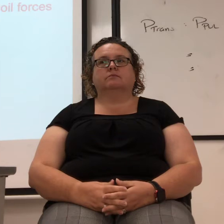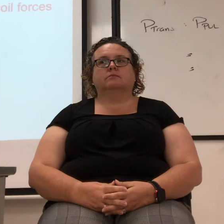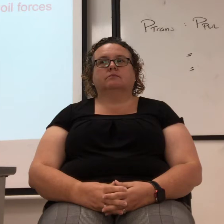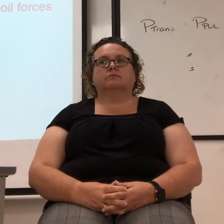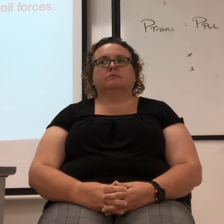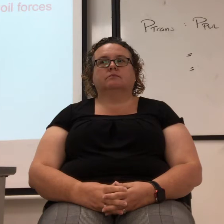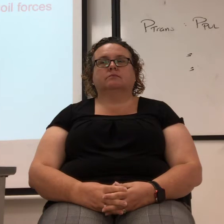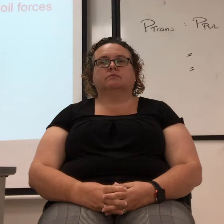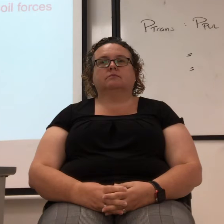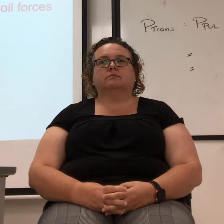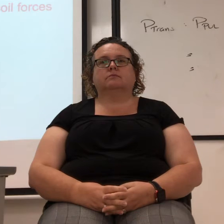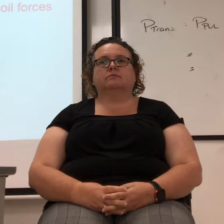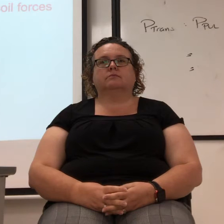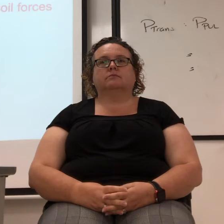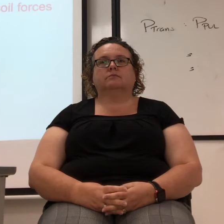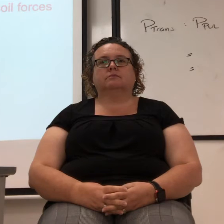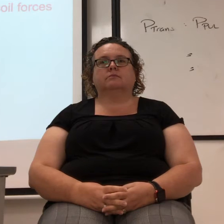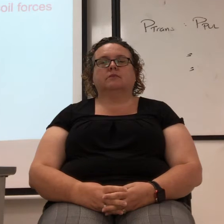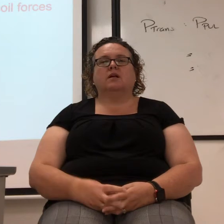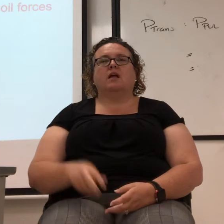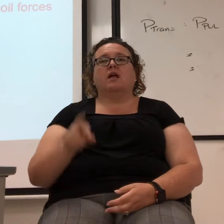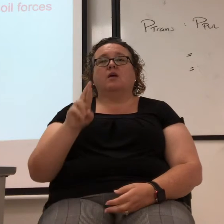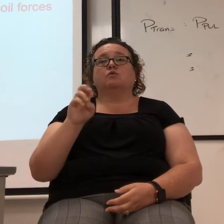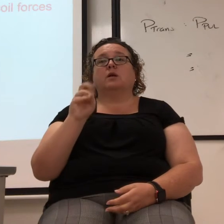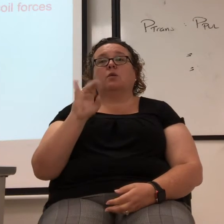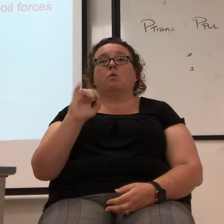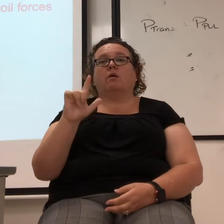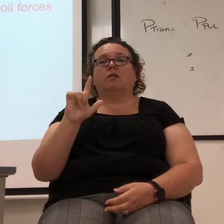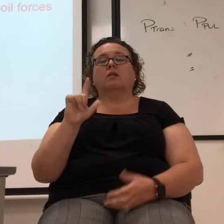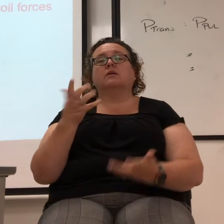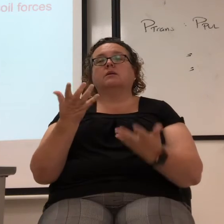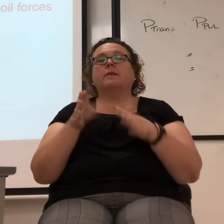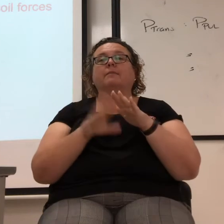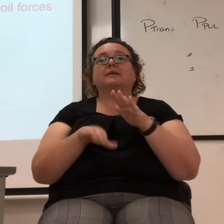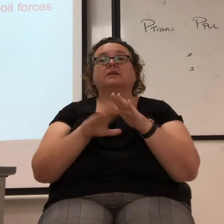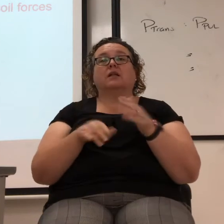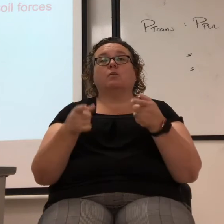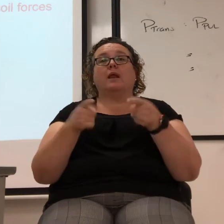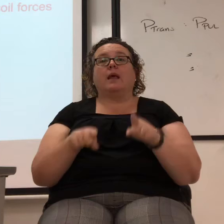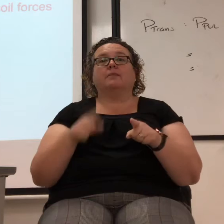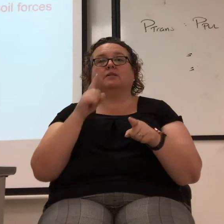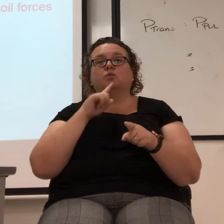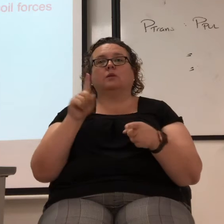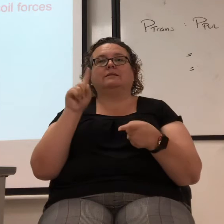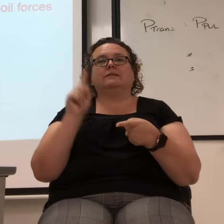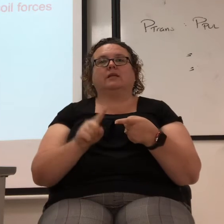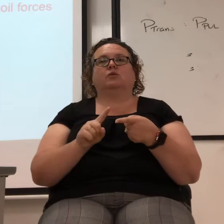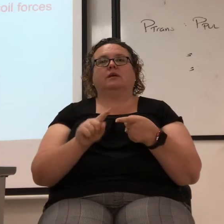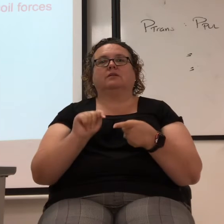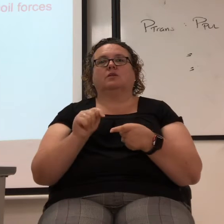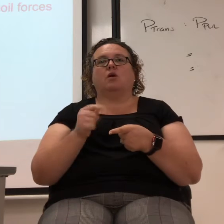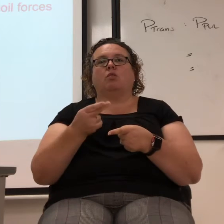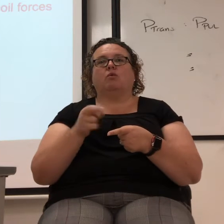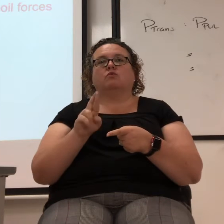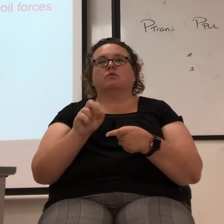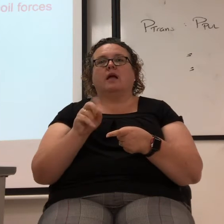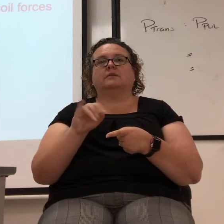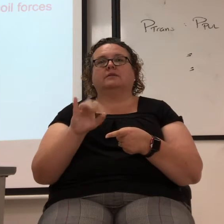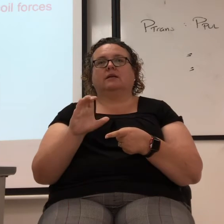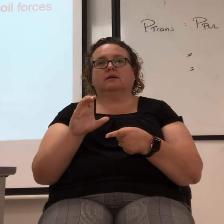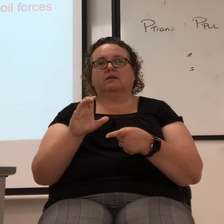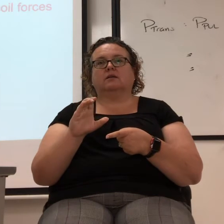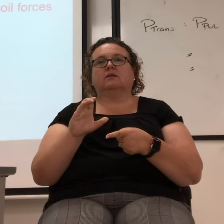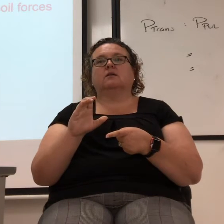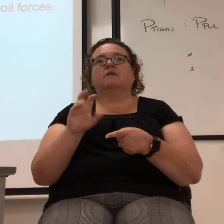They collapse. They recoil. Basically, what's going to happen is you're going to decrease thoracic volume,